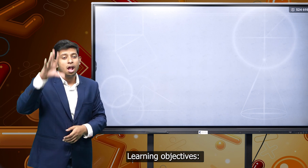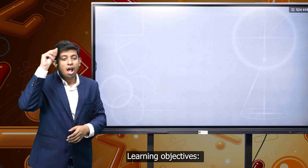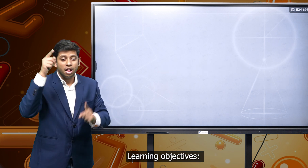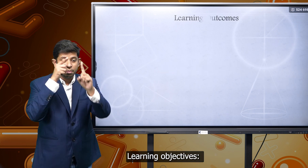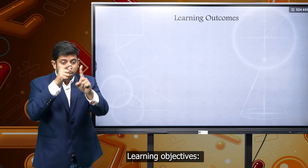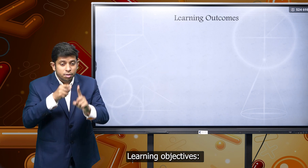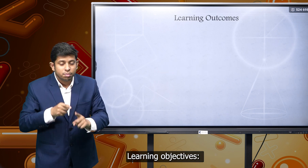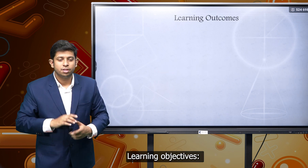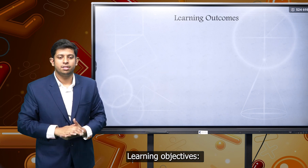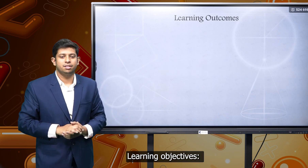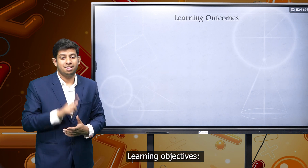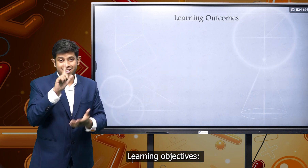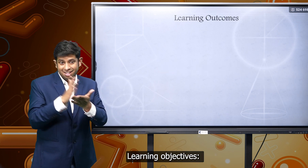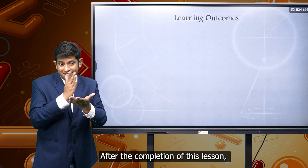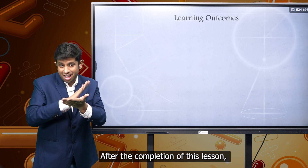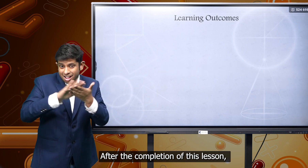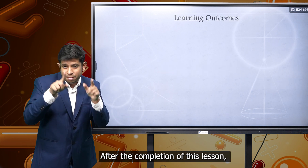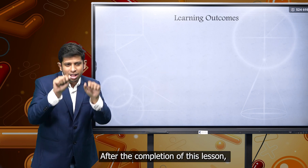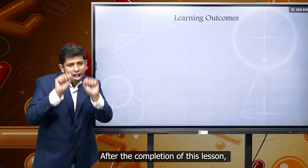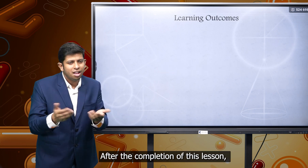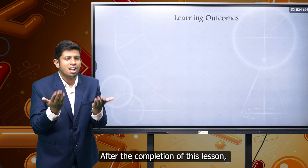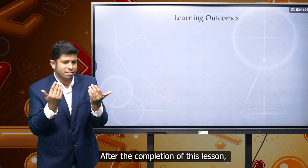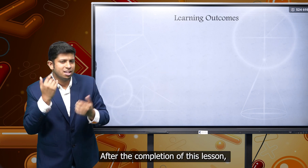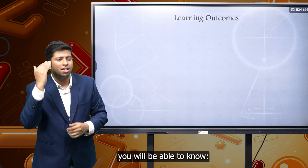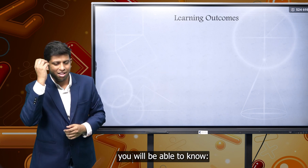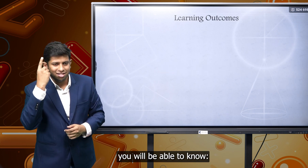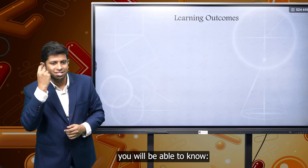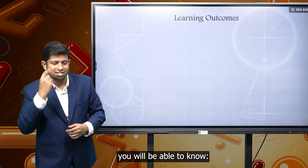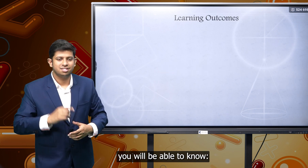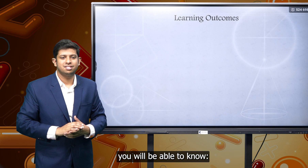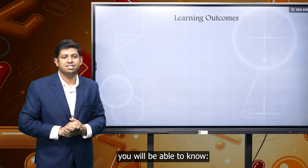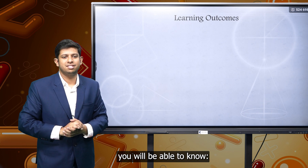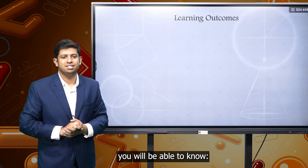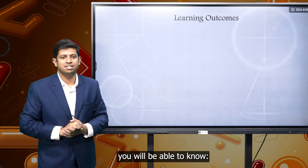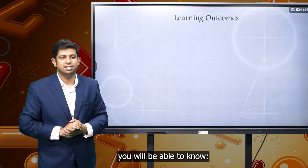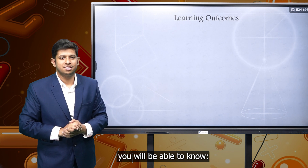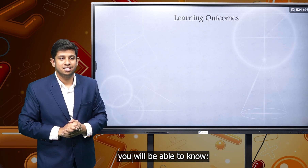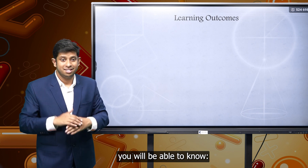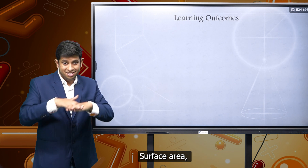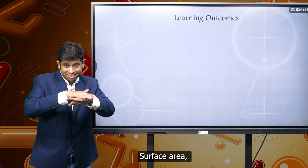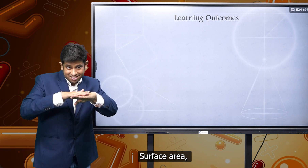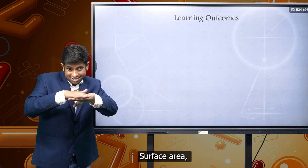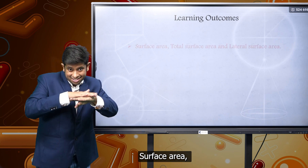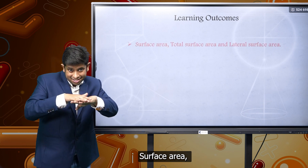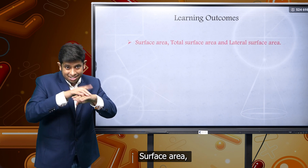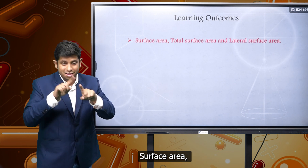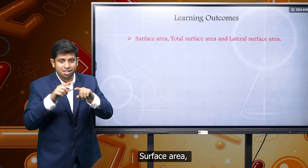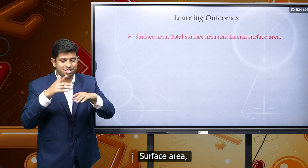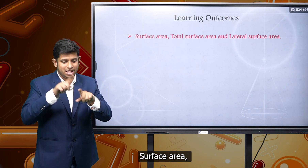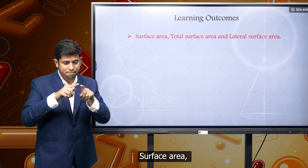Learning objectives. After the completion of this lesson, you will be able to know surface area, total